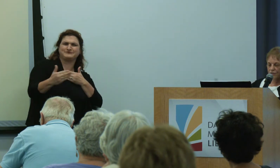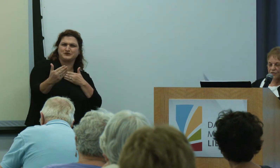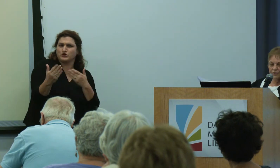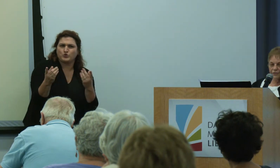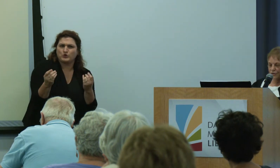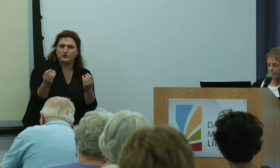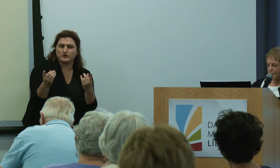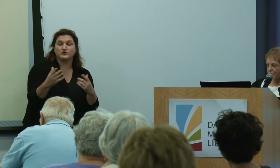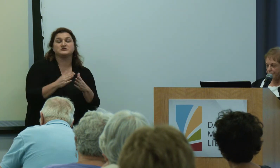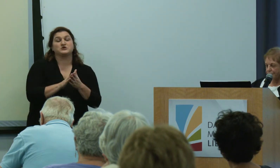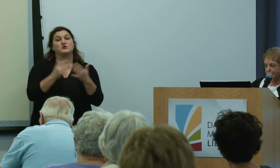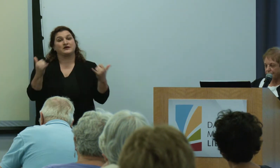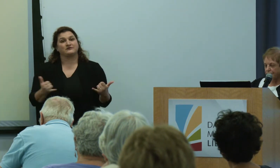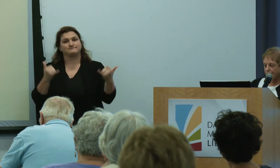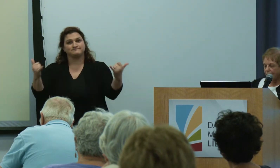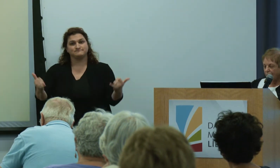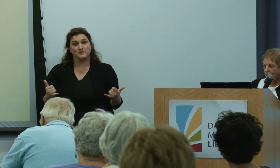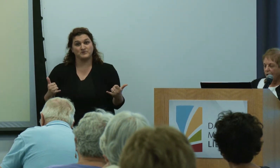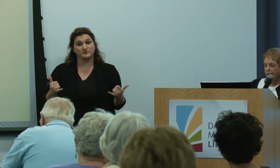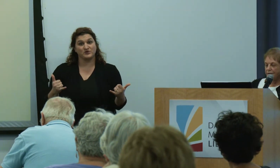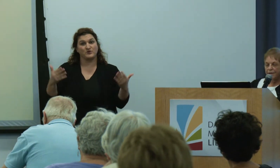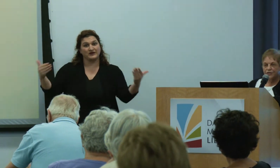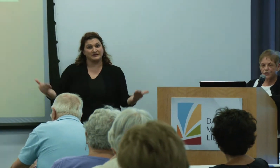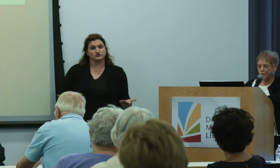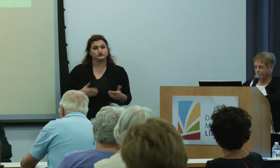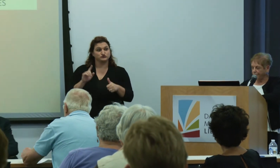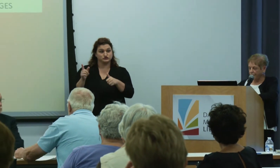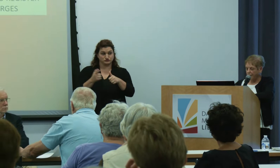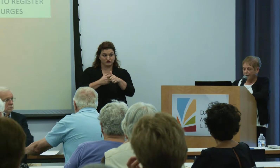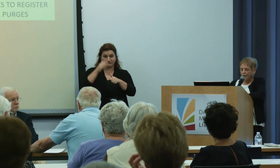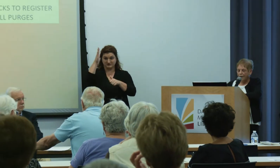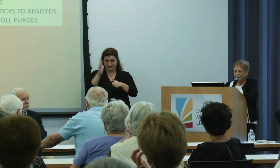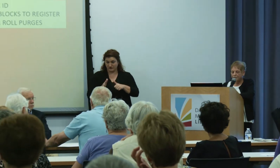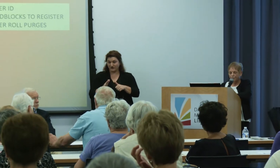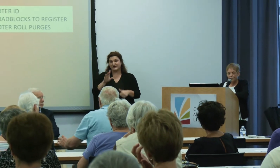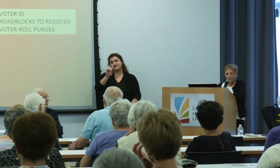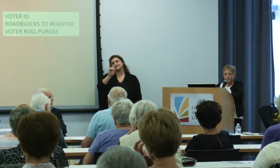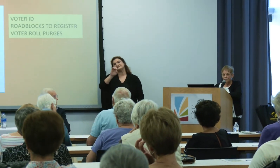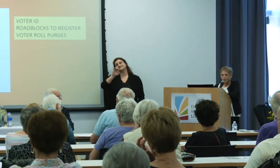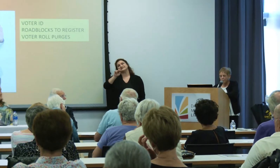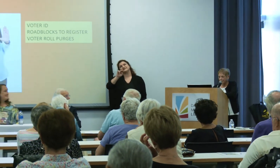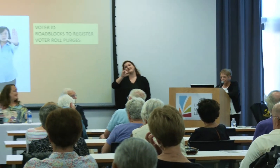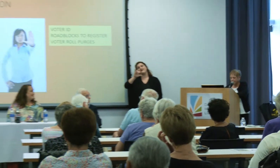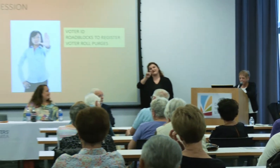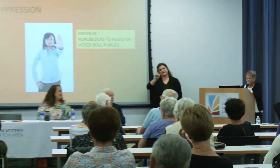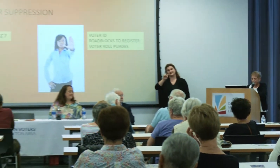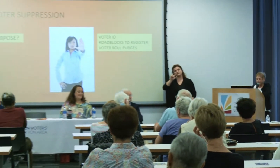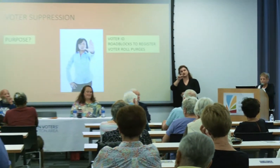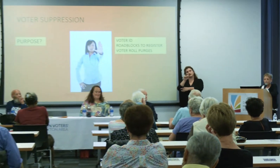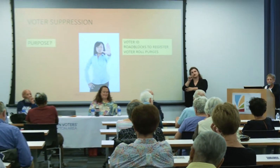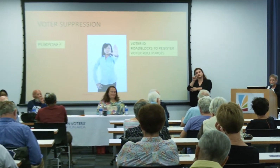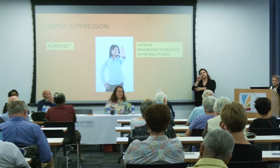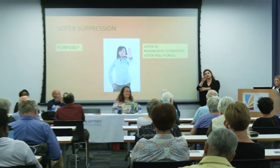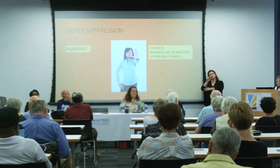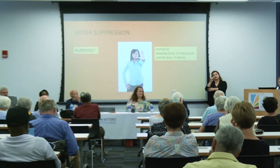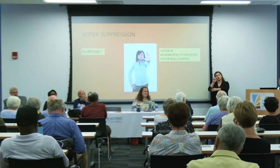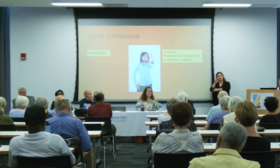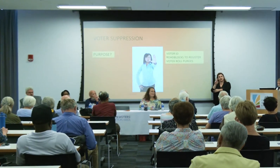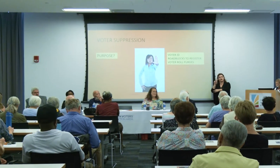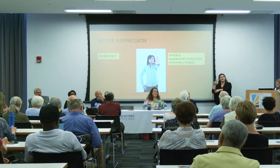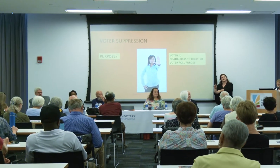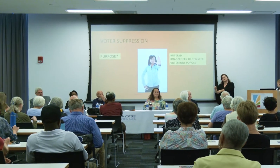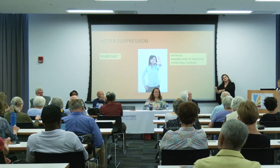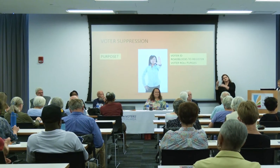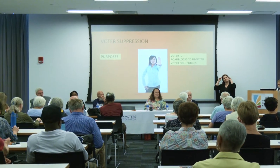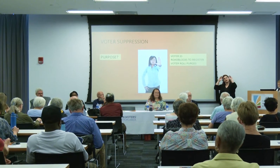like to introduce our first speaker, Dennis Turner. He's Professor Emeritus at the University of Dayton School